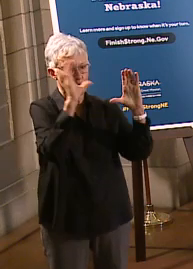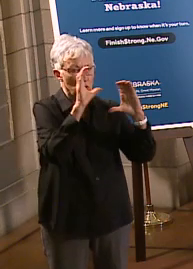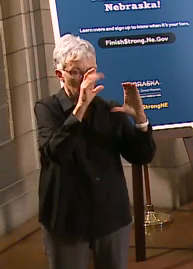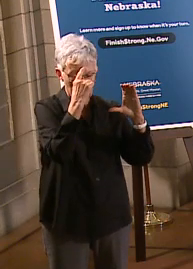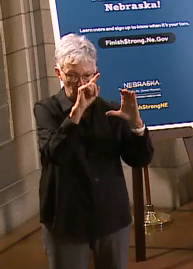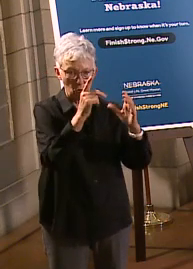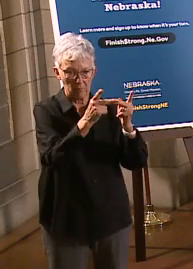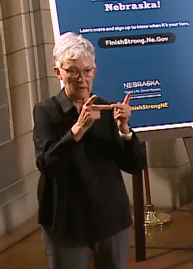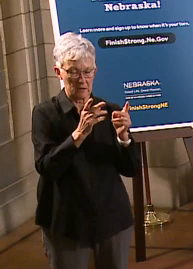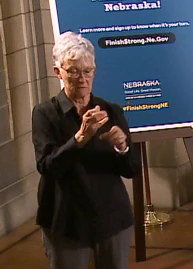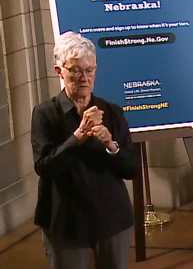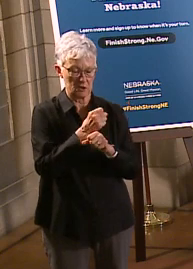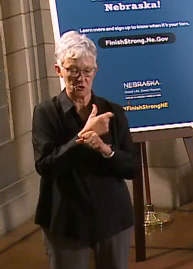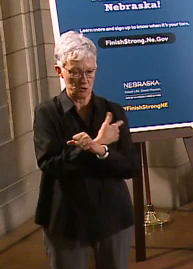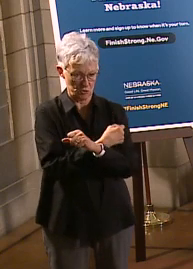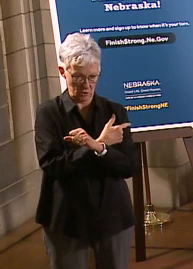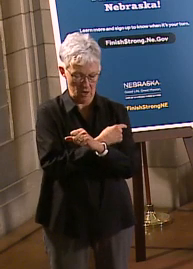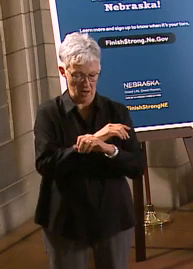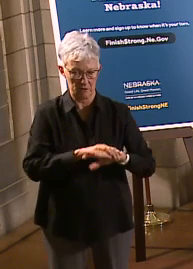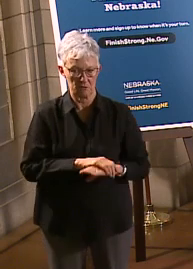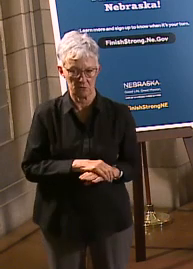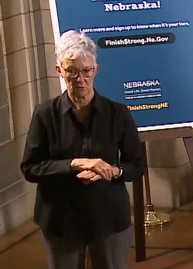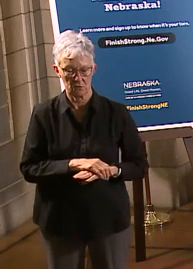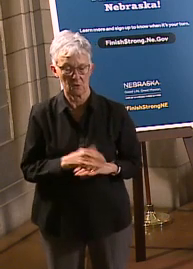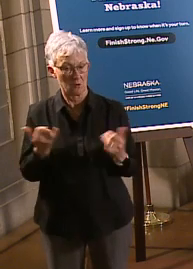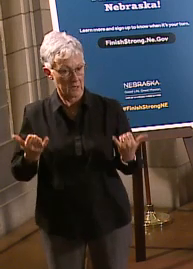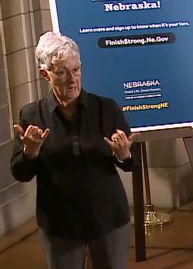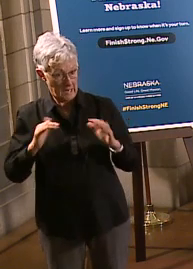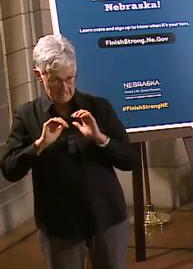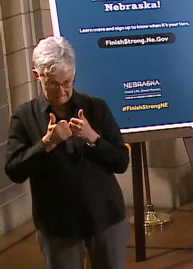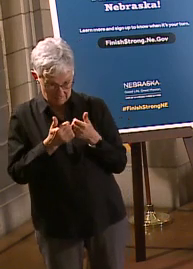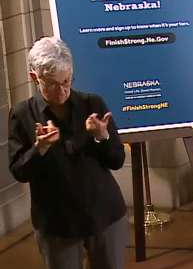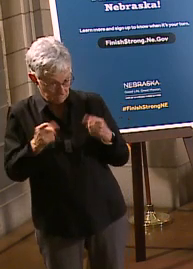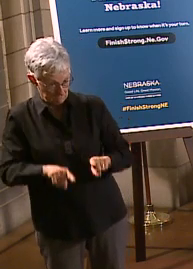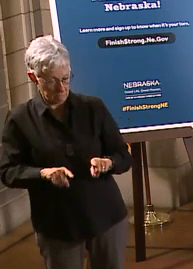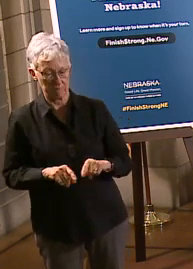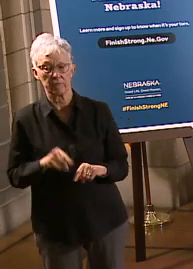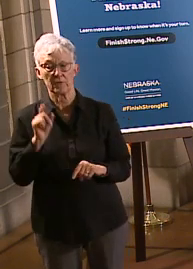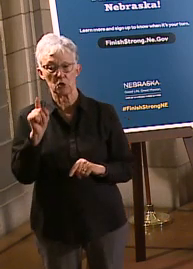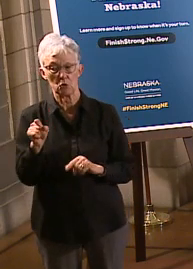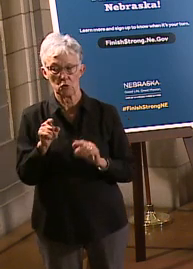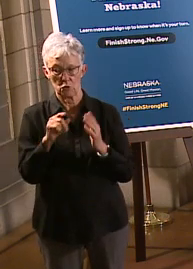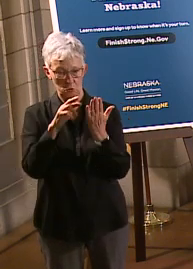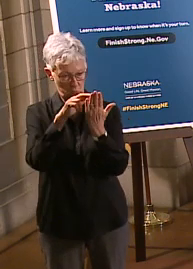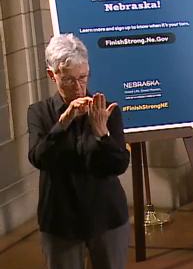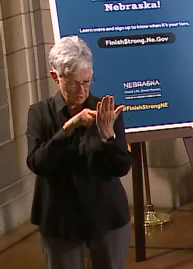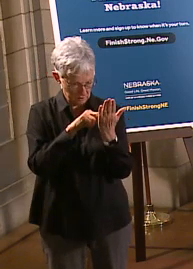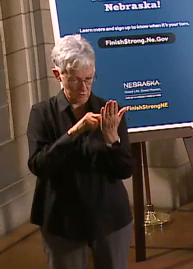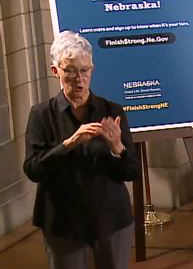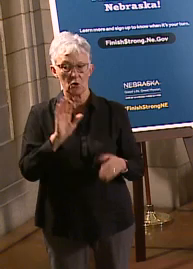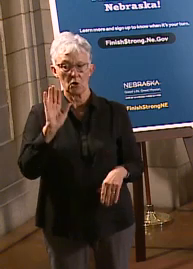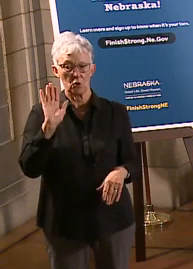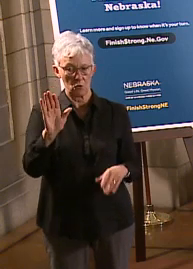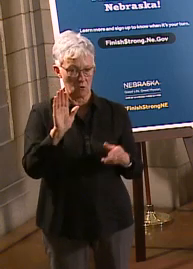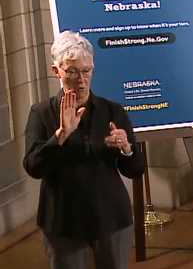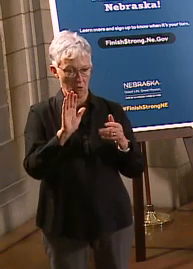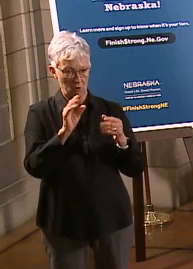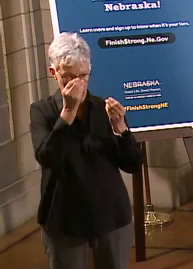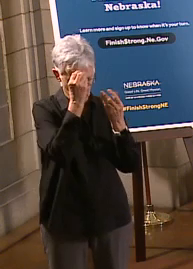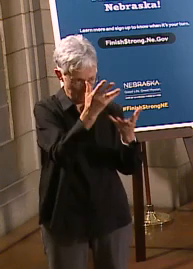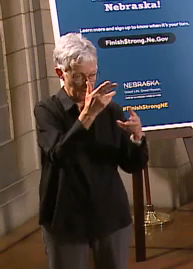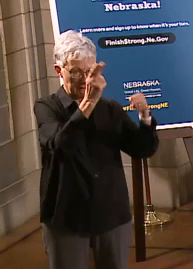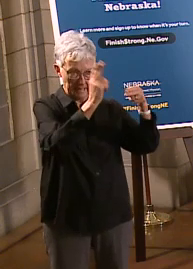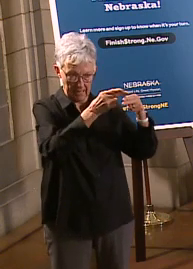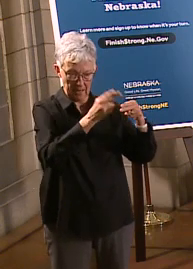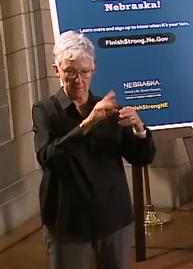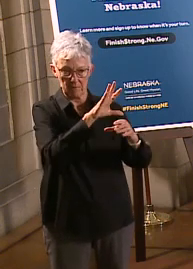just reminding you how this works. What will happen is, as your information is in the state registration system, you